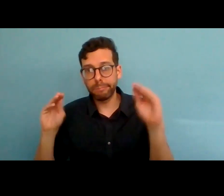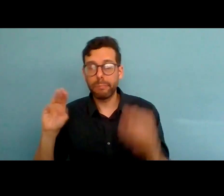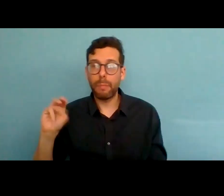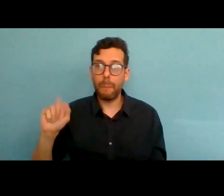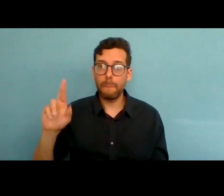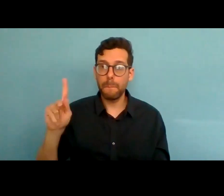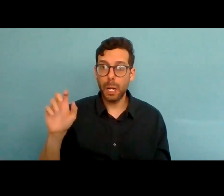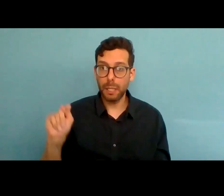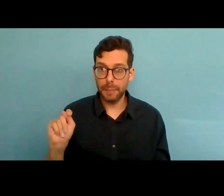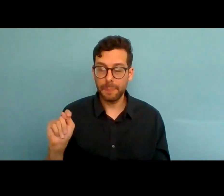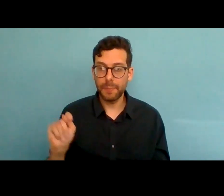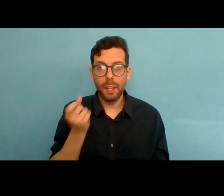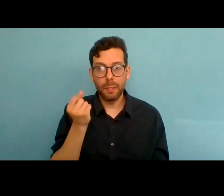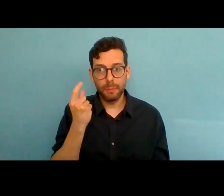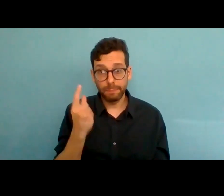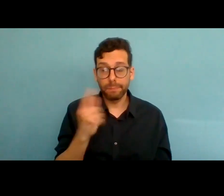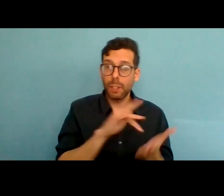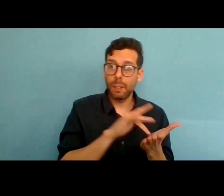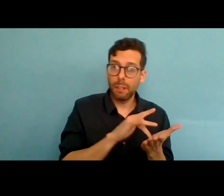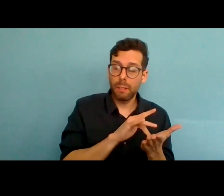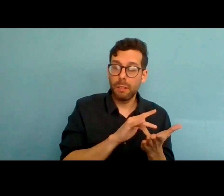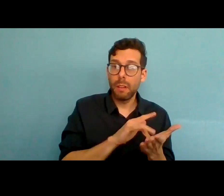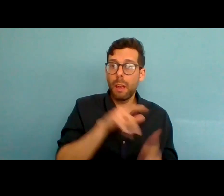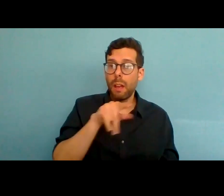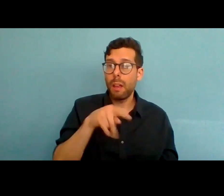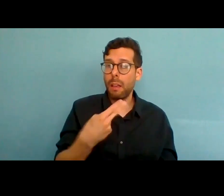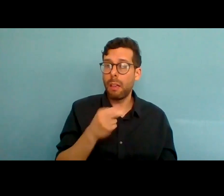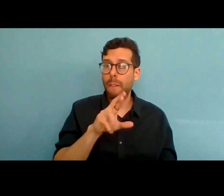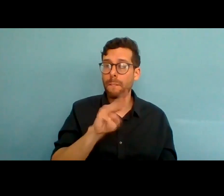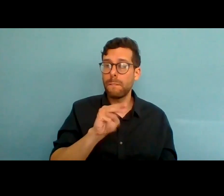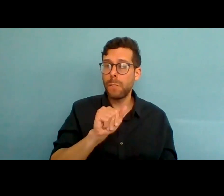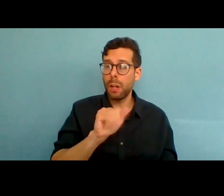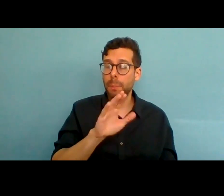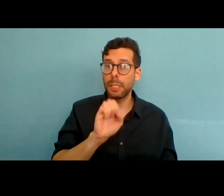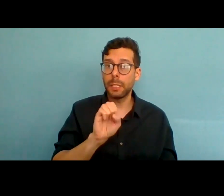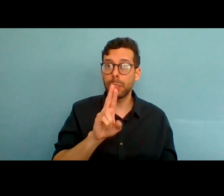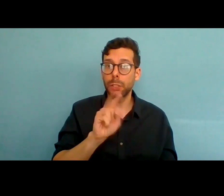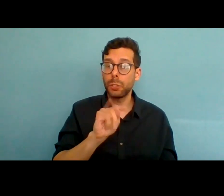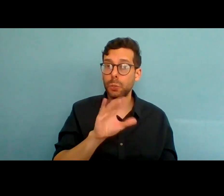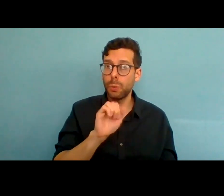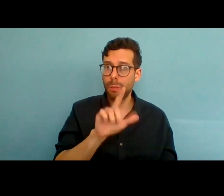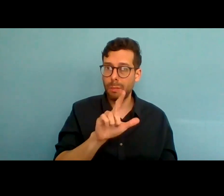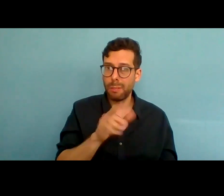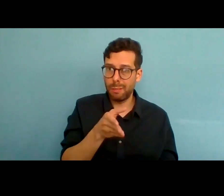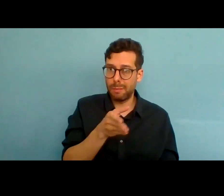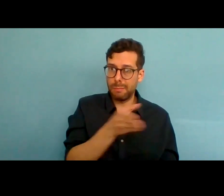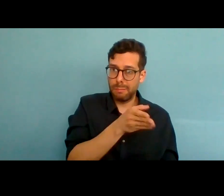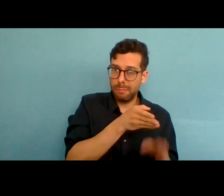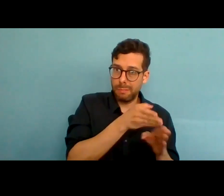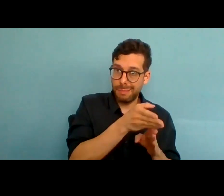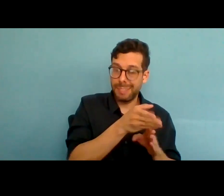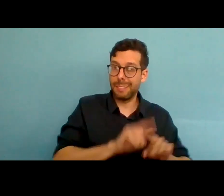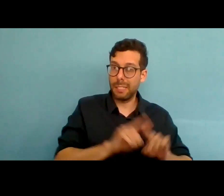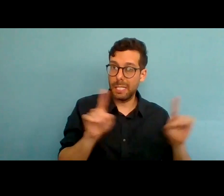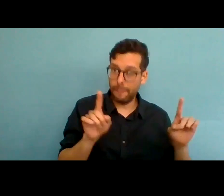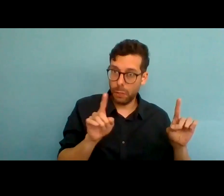yet on the pharmaceutical side, there's a lot of it that's a much different market, right? So in order to